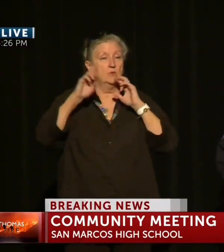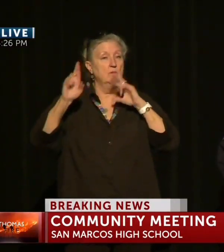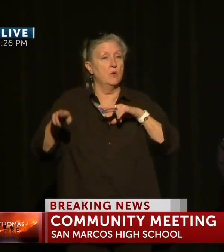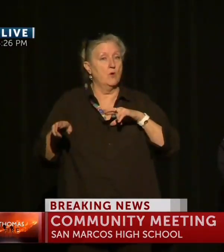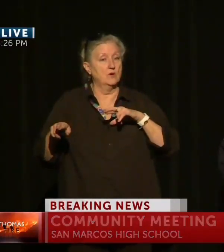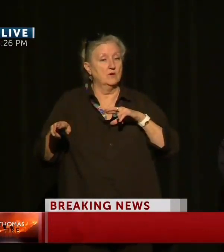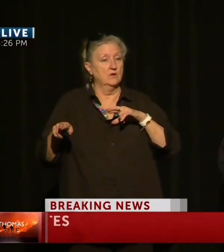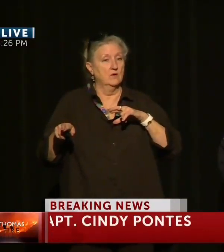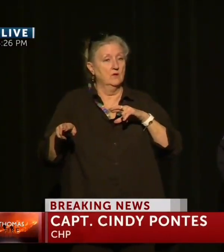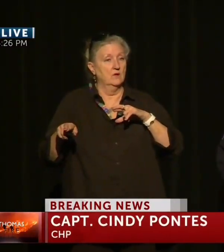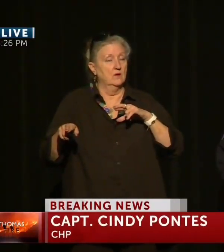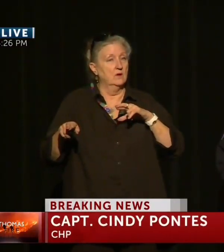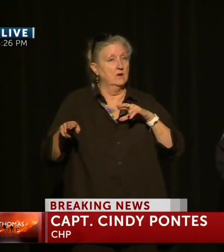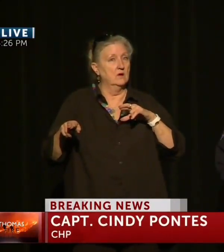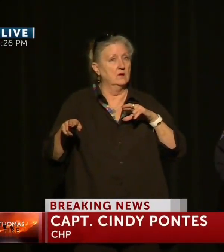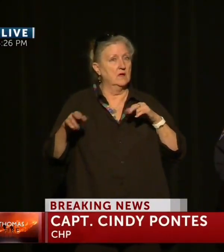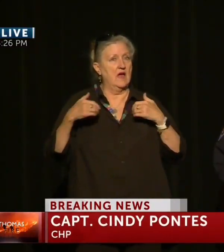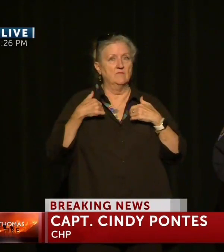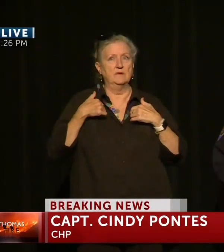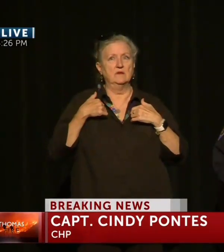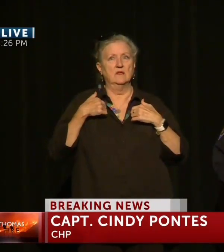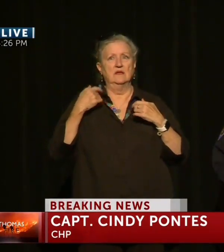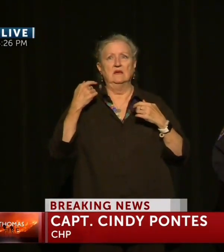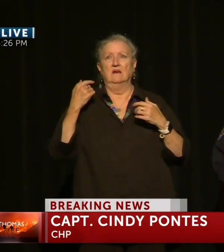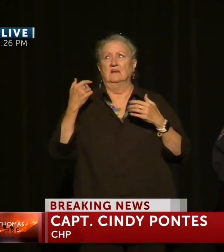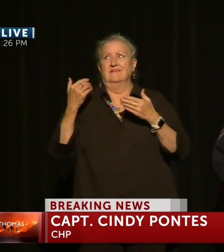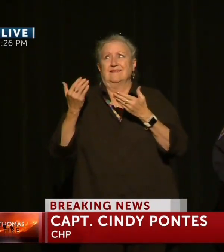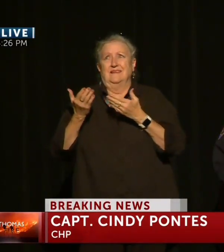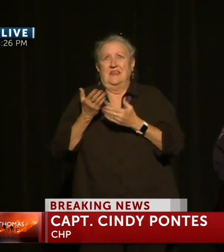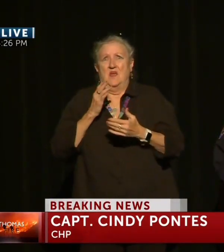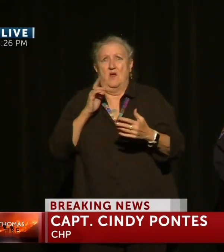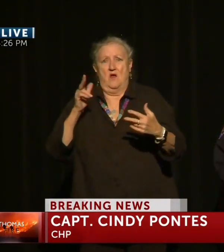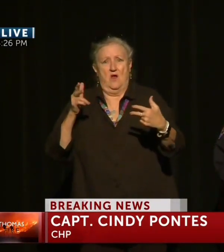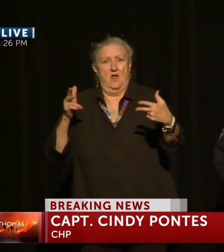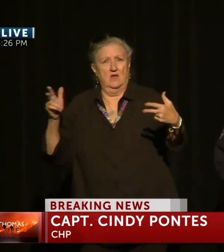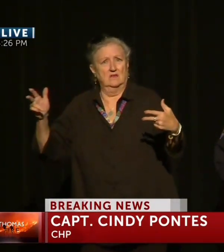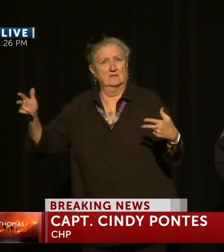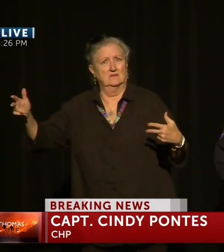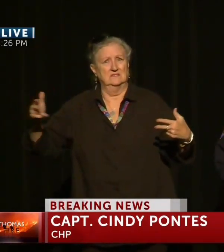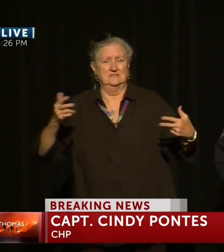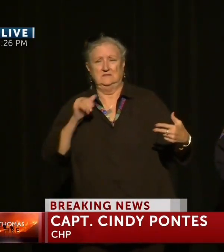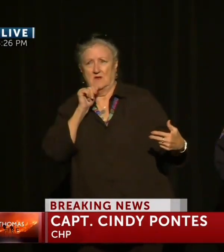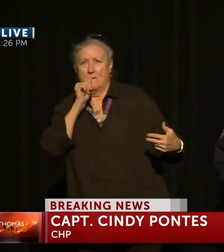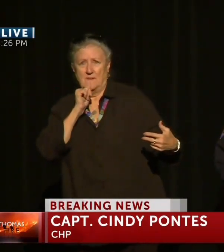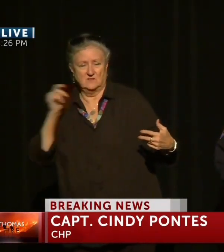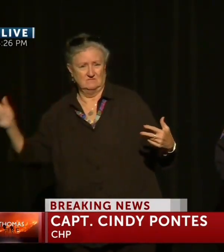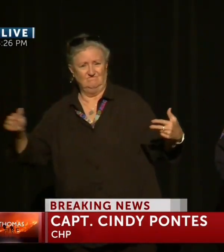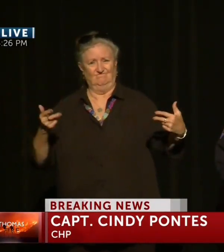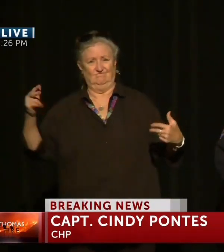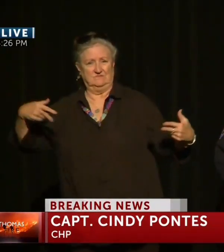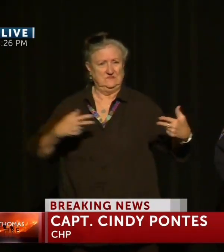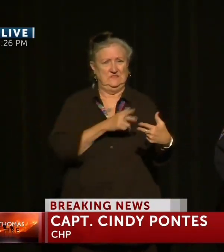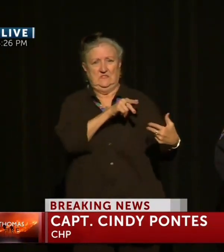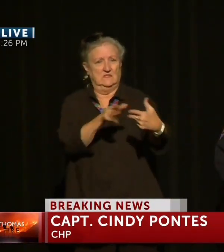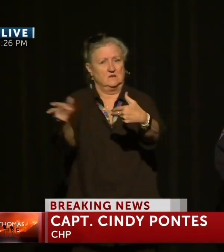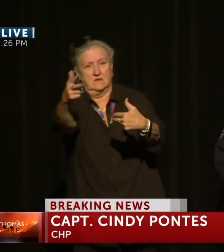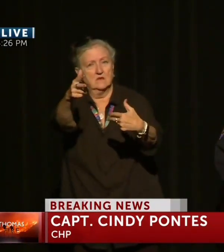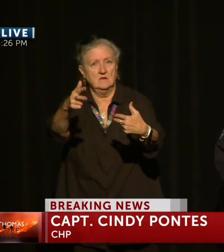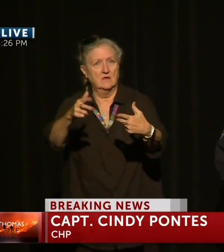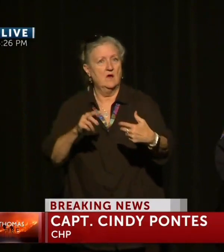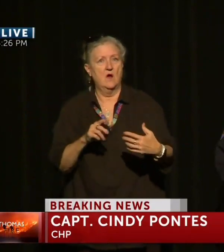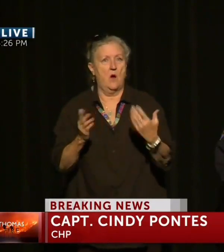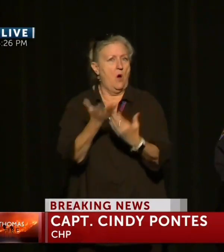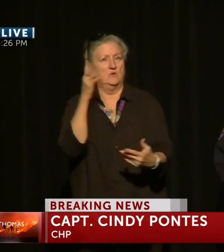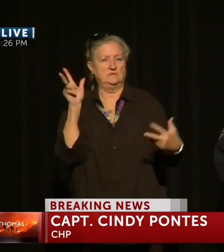reports that there have been near head-on collisions as impatient motorists have tried to